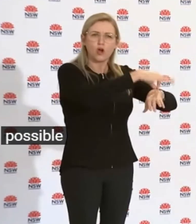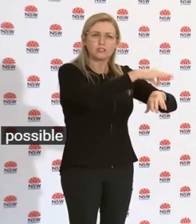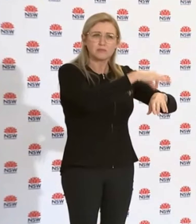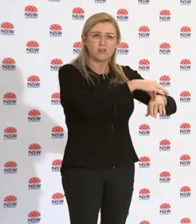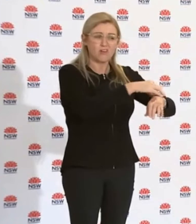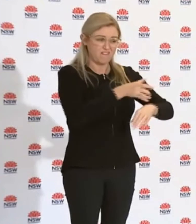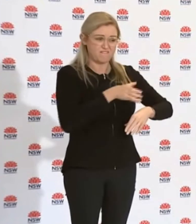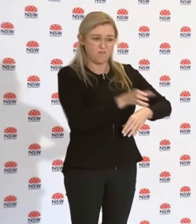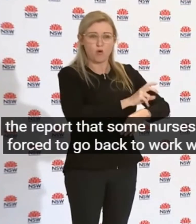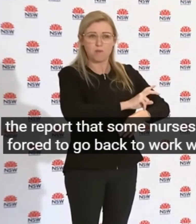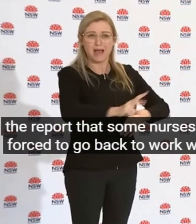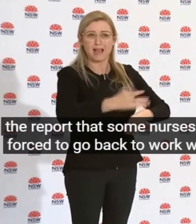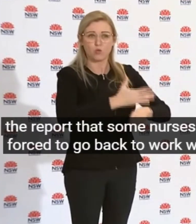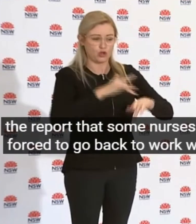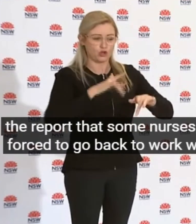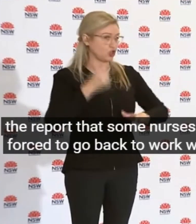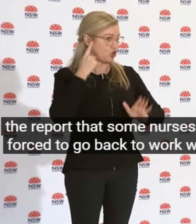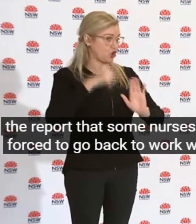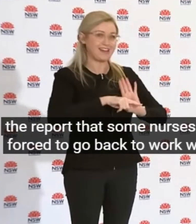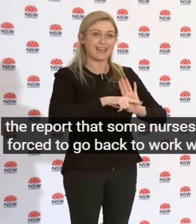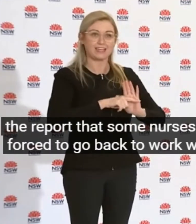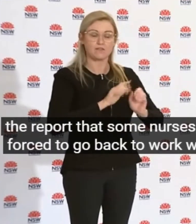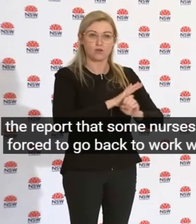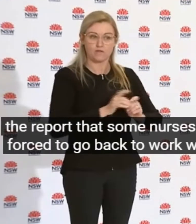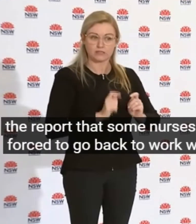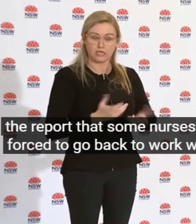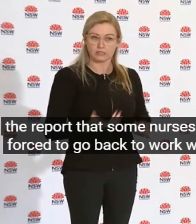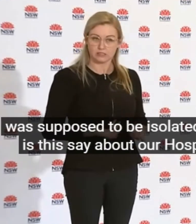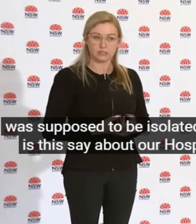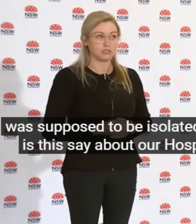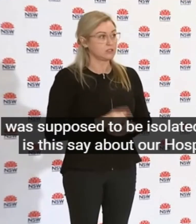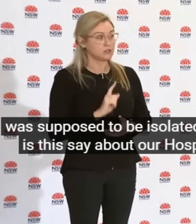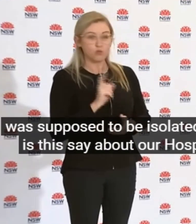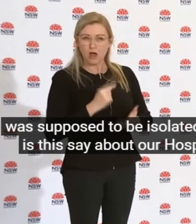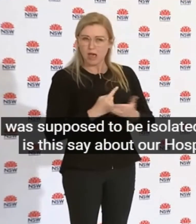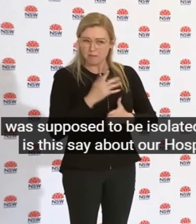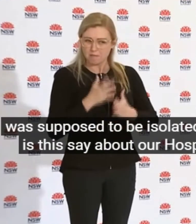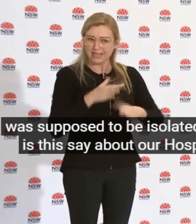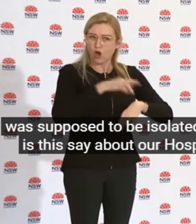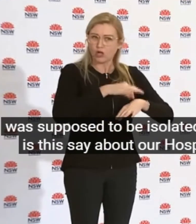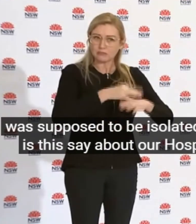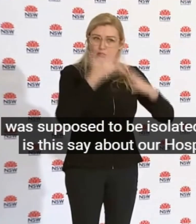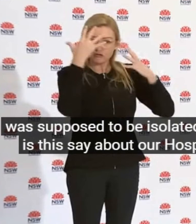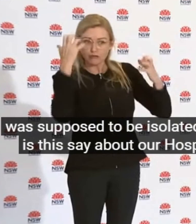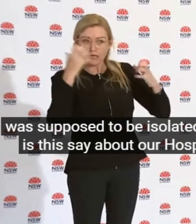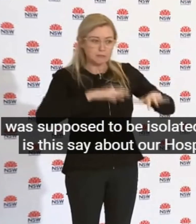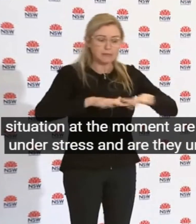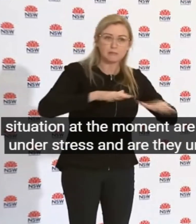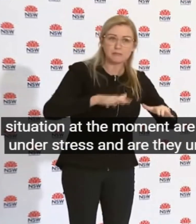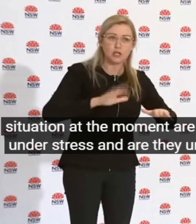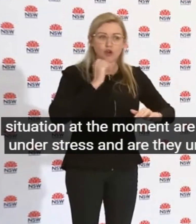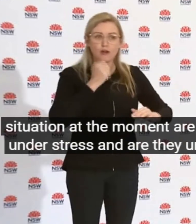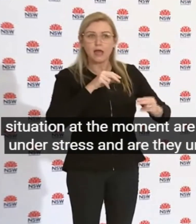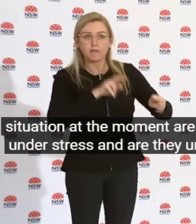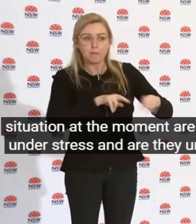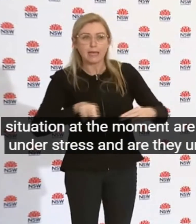our hospital situation at the moment? Are they under stress and are they understaffed, particularly with increasing ICU cases? Can I just say that I've never heard of anybody being